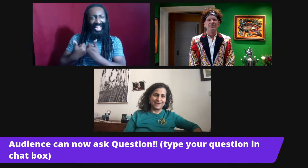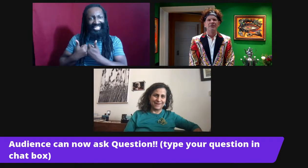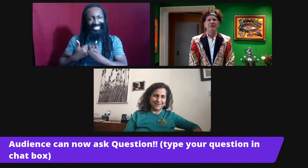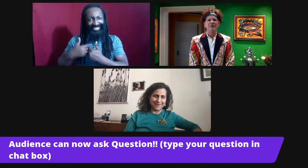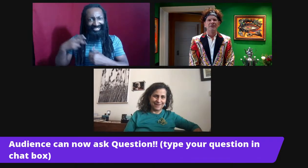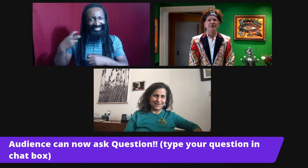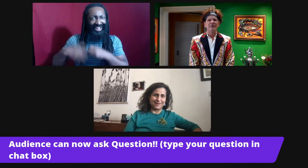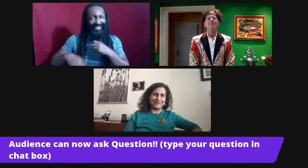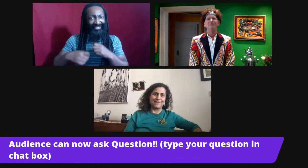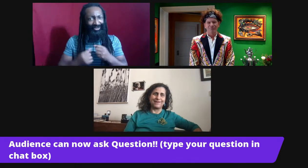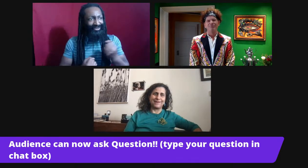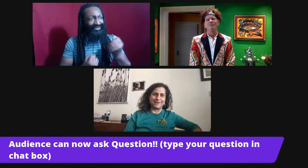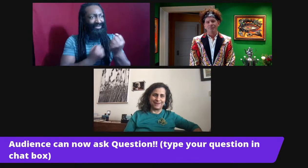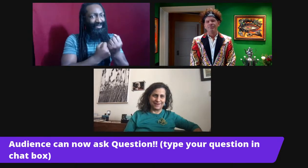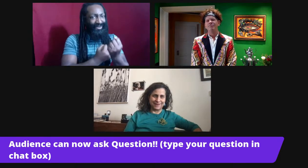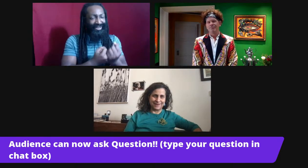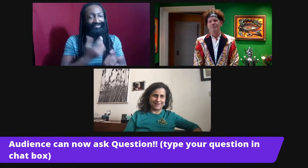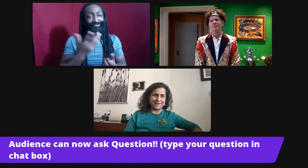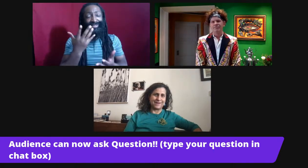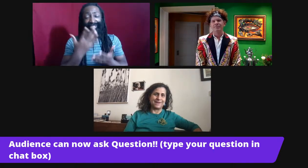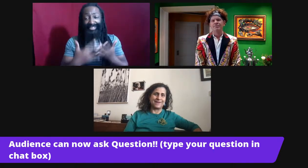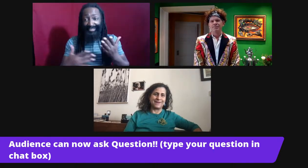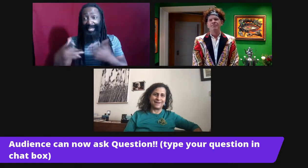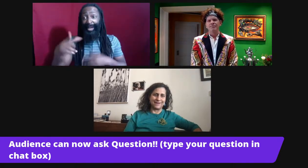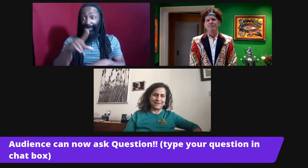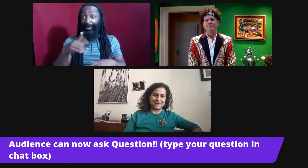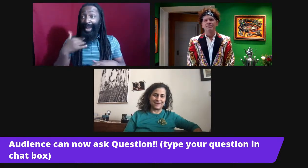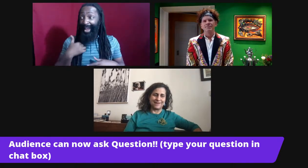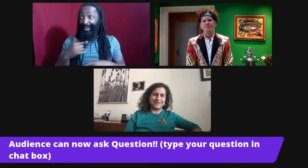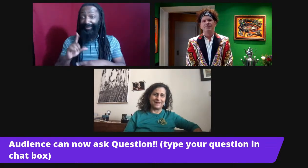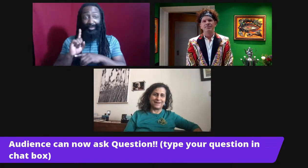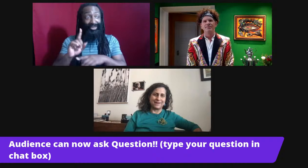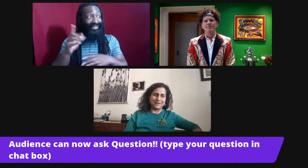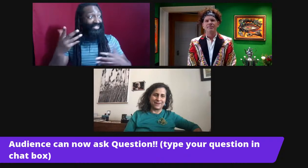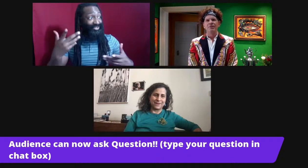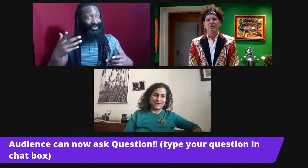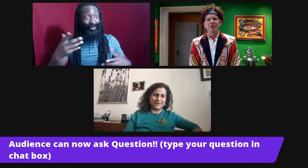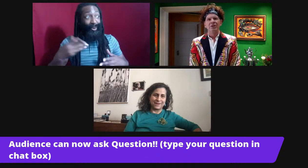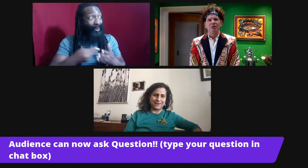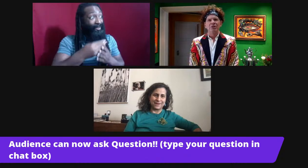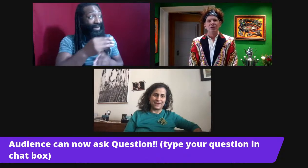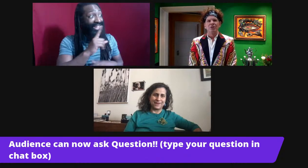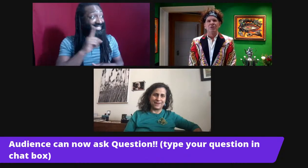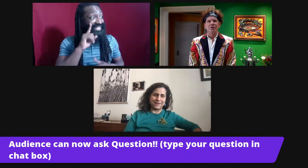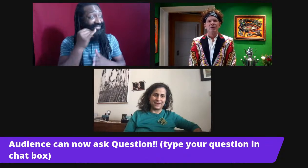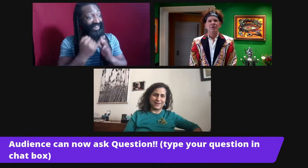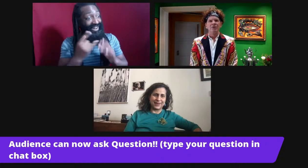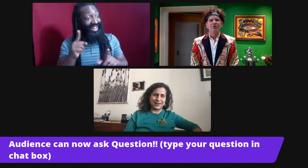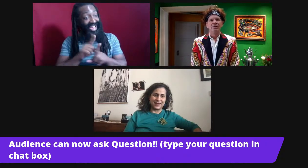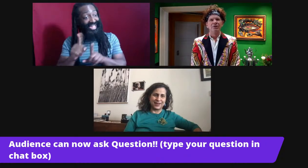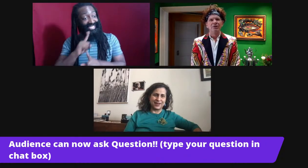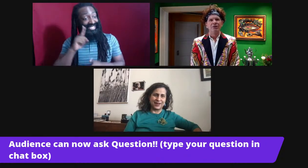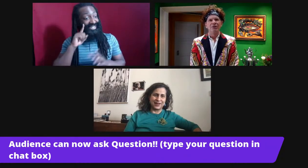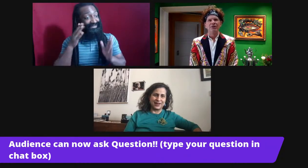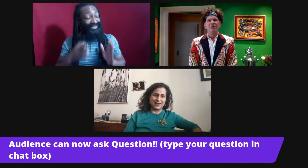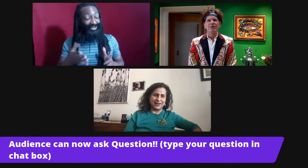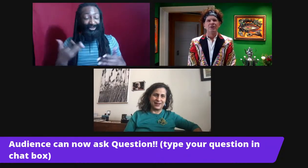people? You know, we have our own challenges within our own community. You know, some people have privileges to be